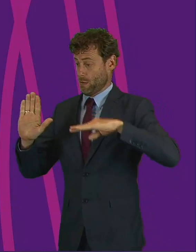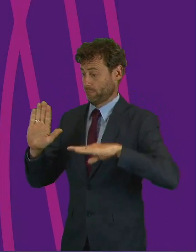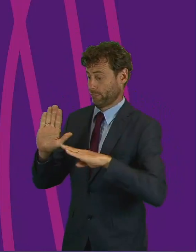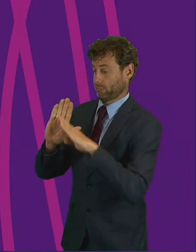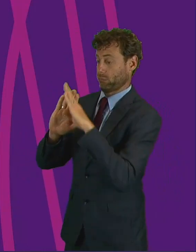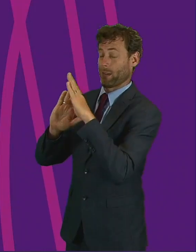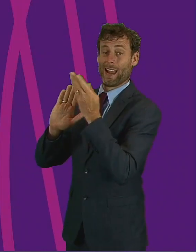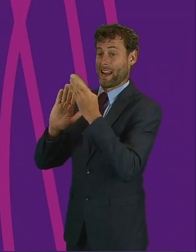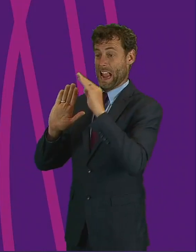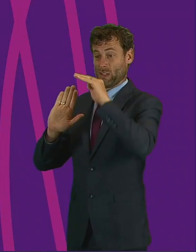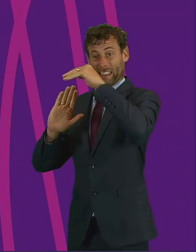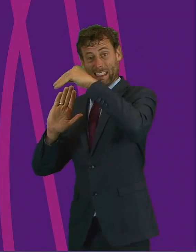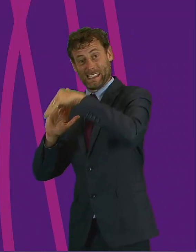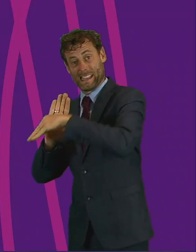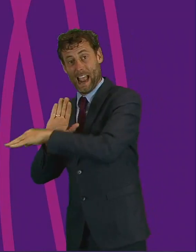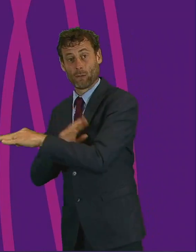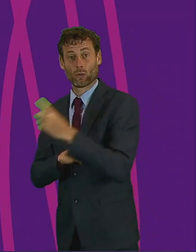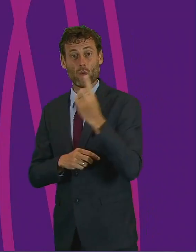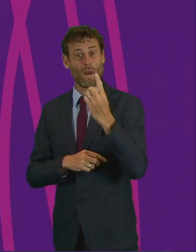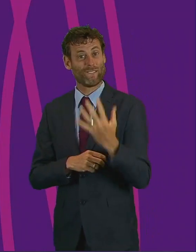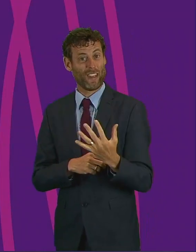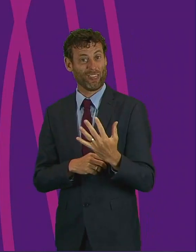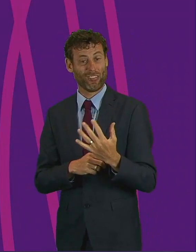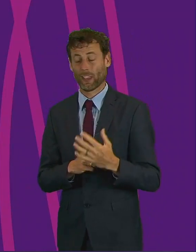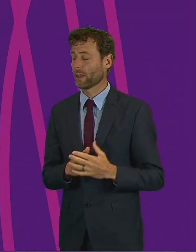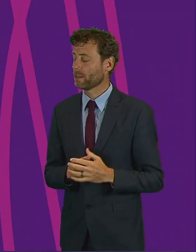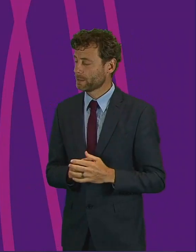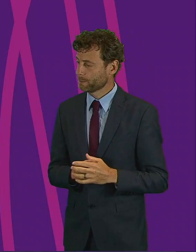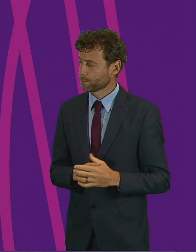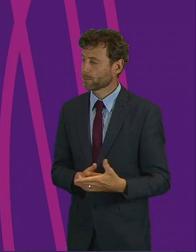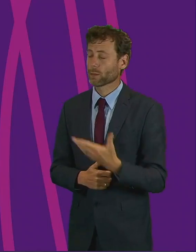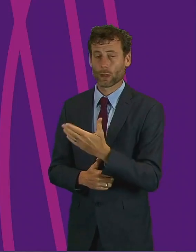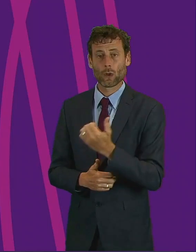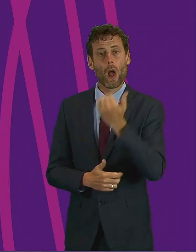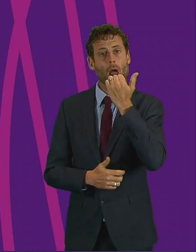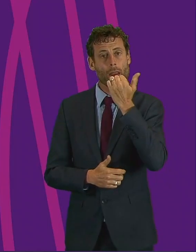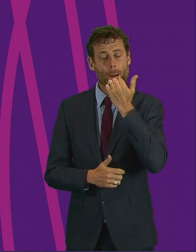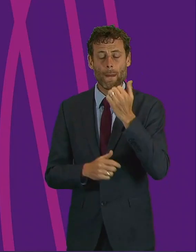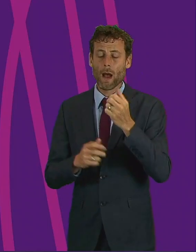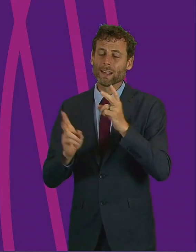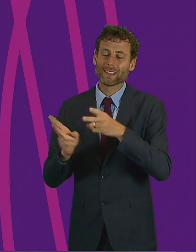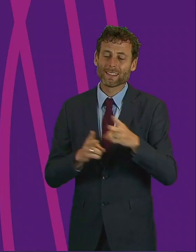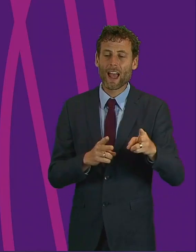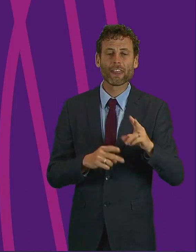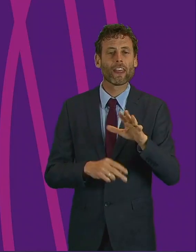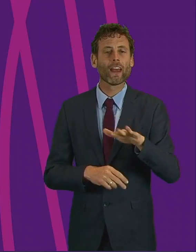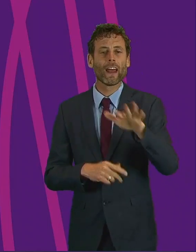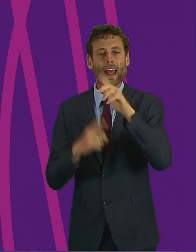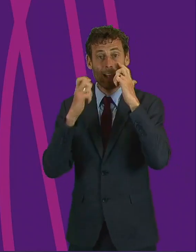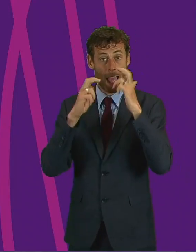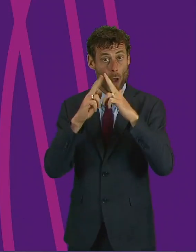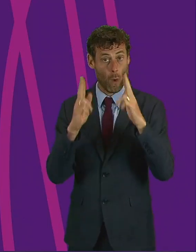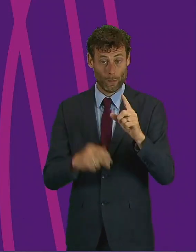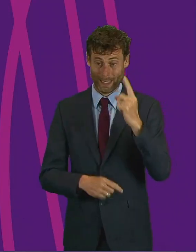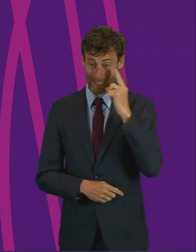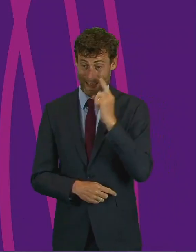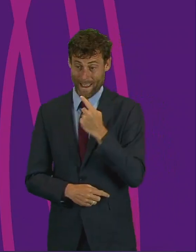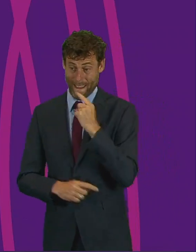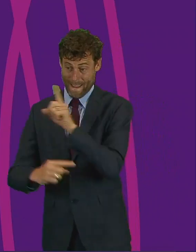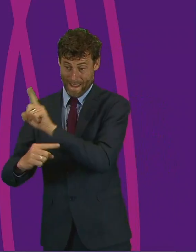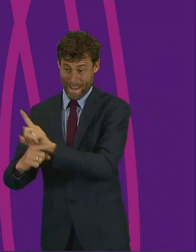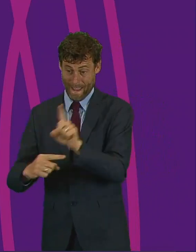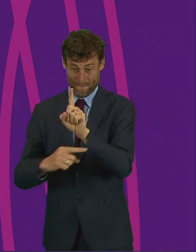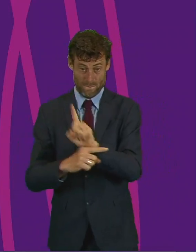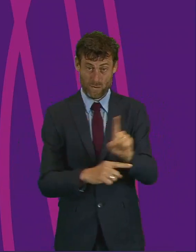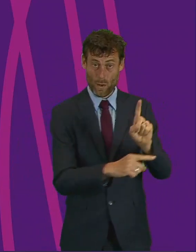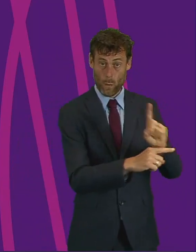their peak level. Deaths in care homes are also now falling week on week. The figures, in my view, reinforce the